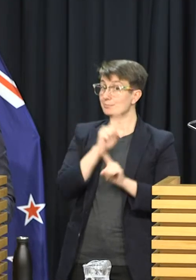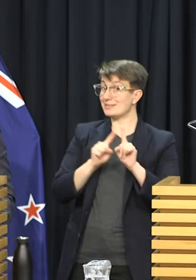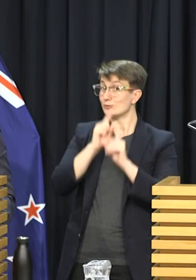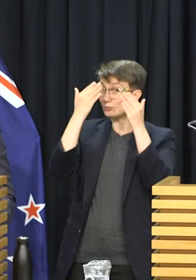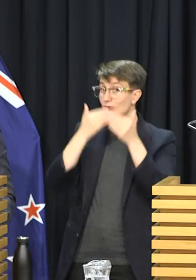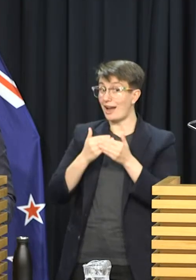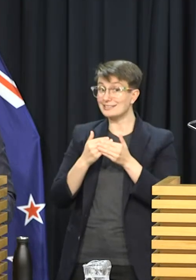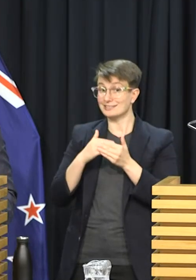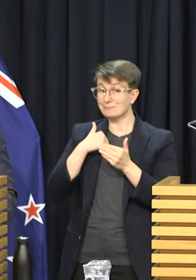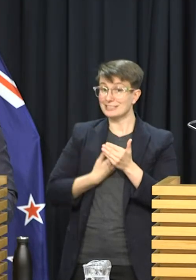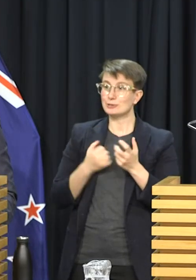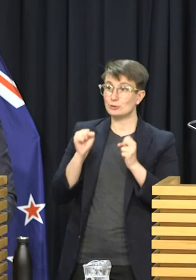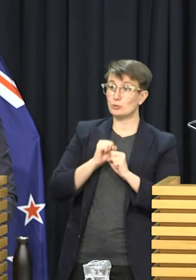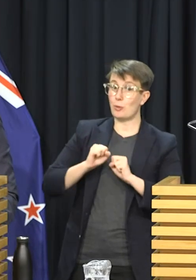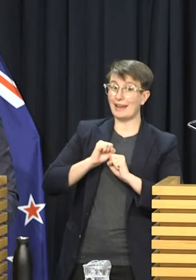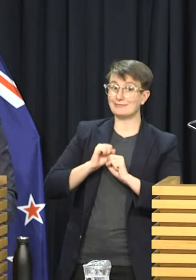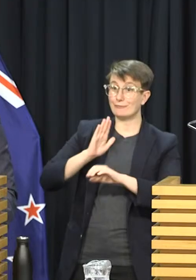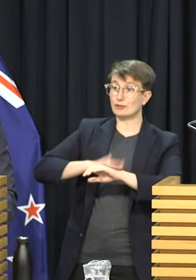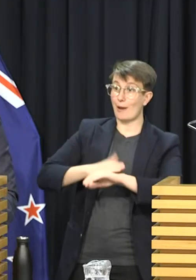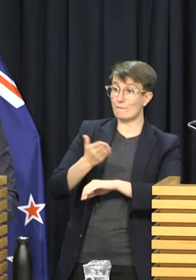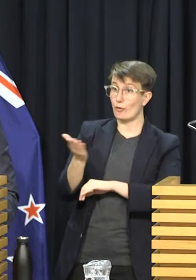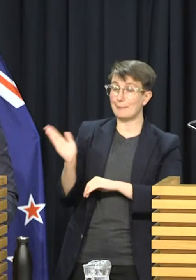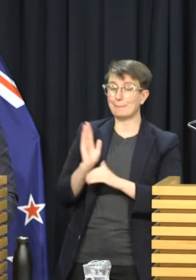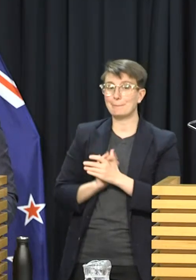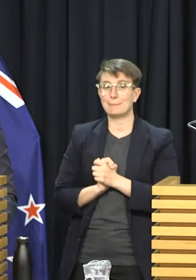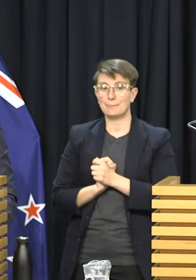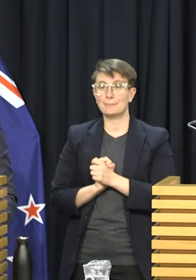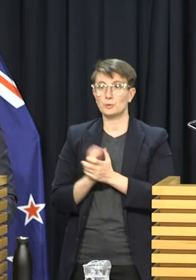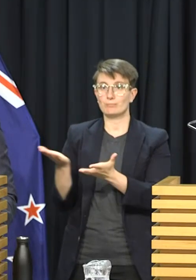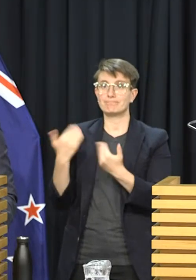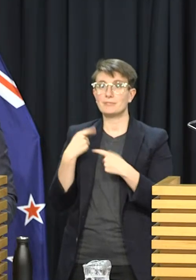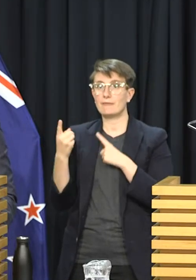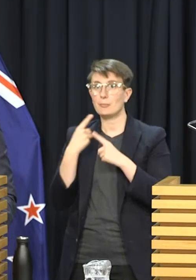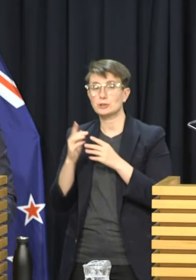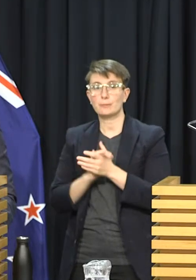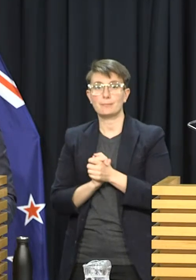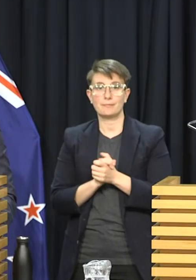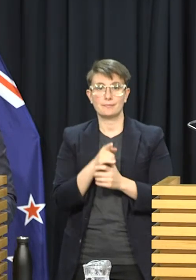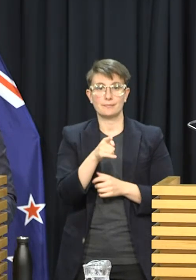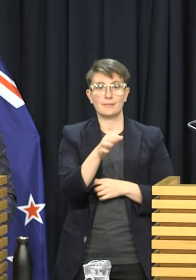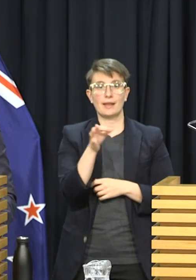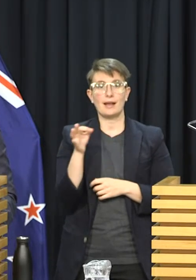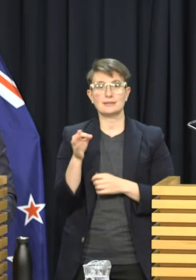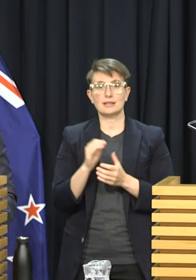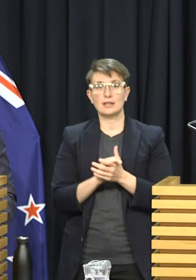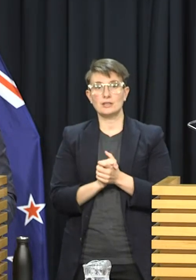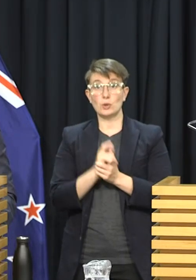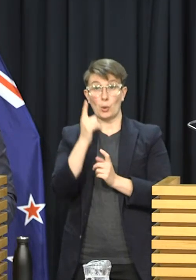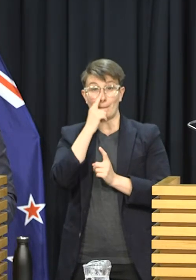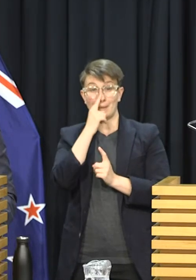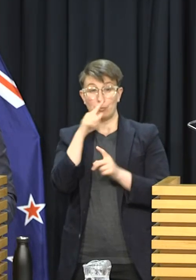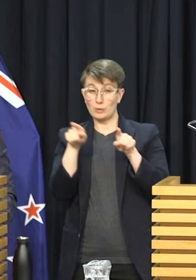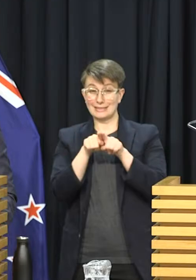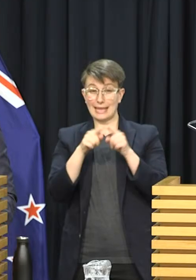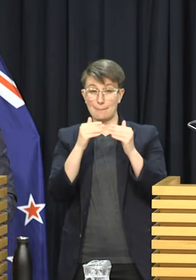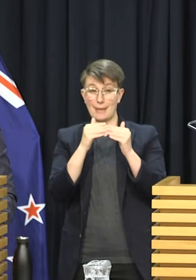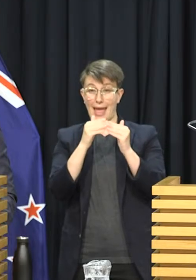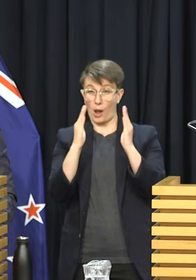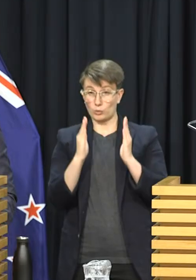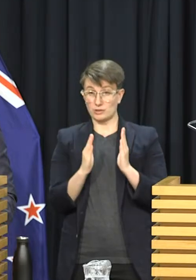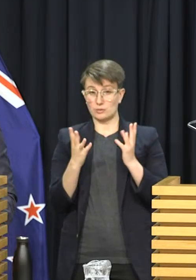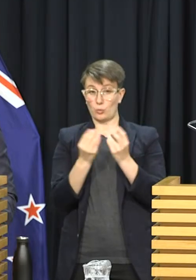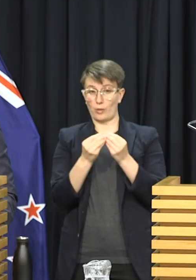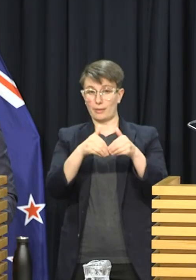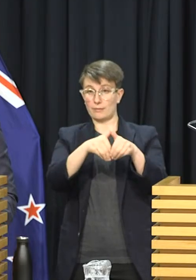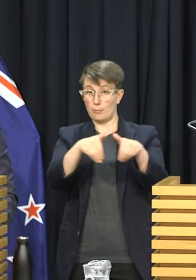have to give them a little bit of time. There's only a single vaccination centre open for household contacts of border workers in Auckland,